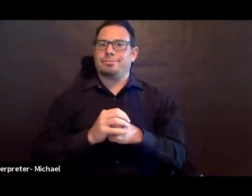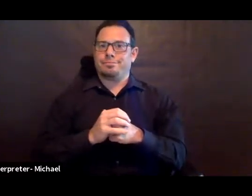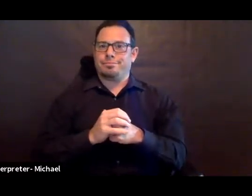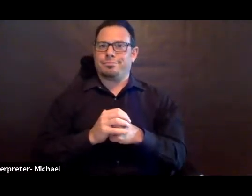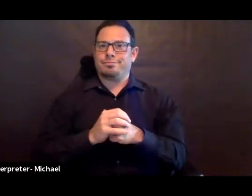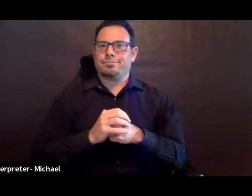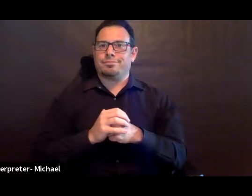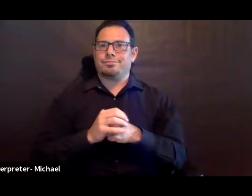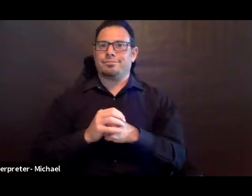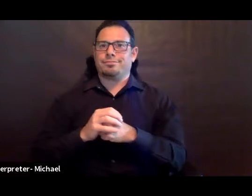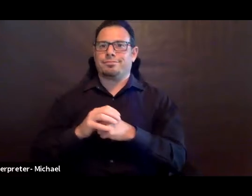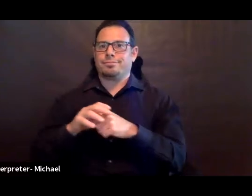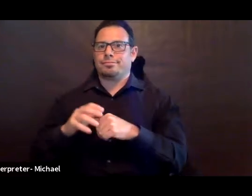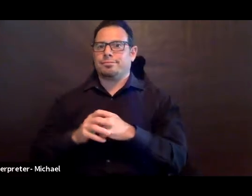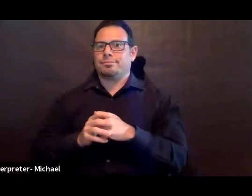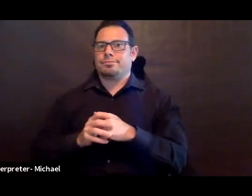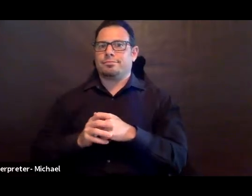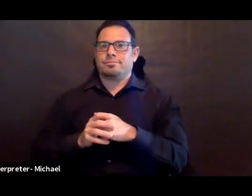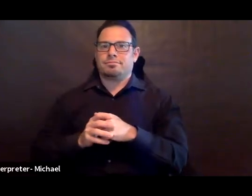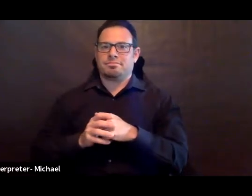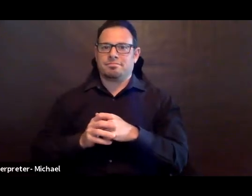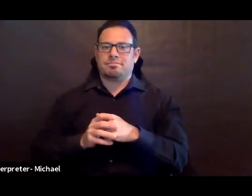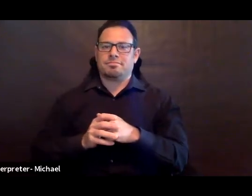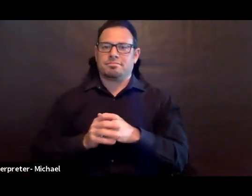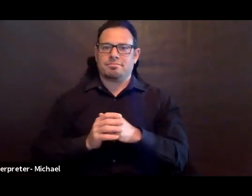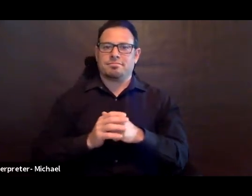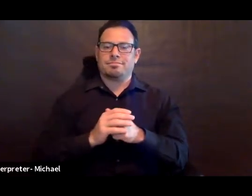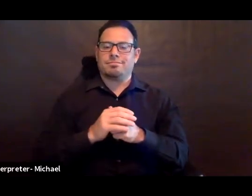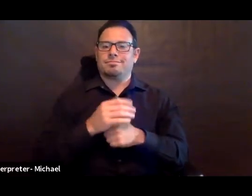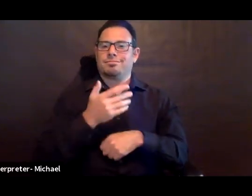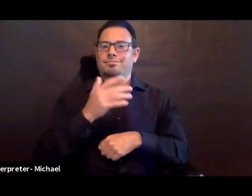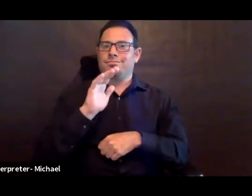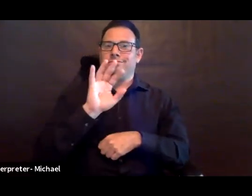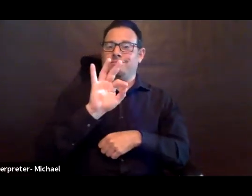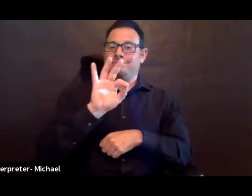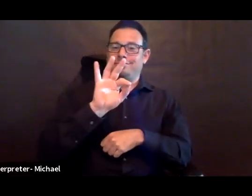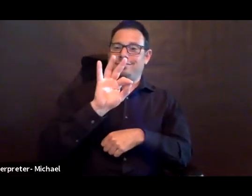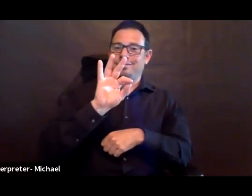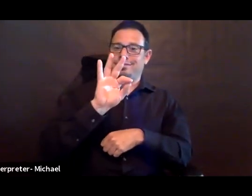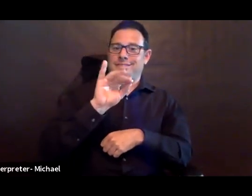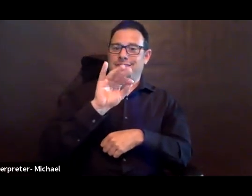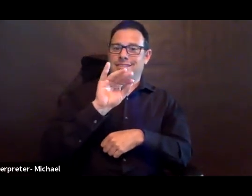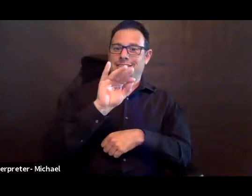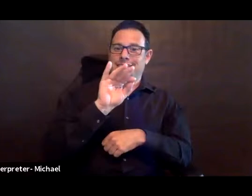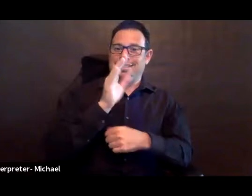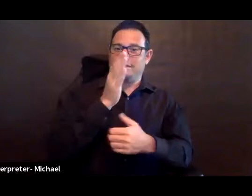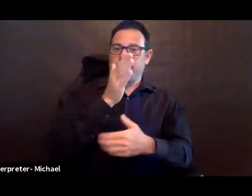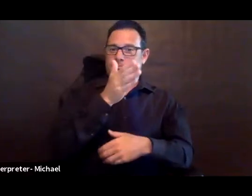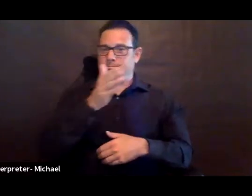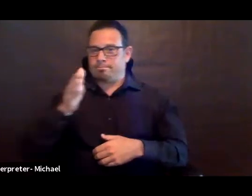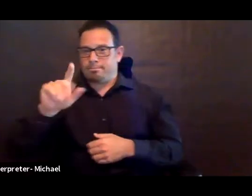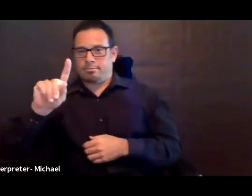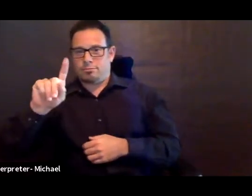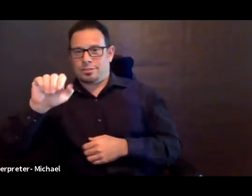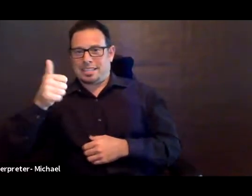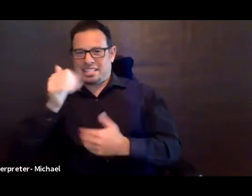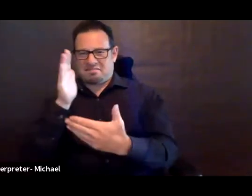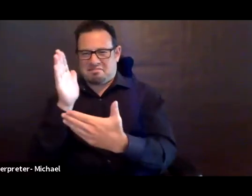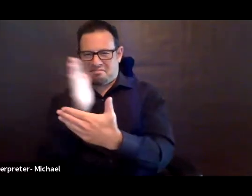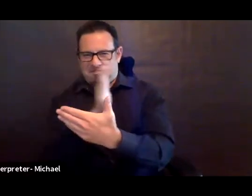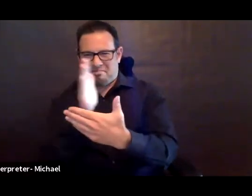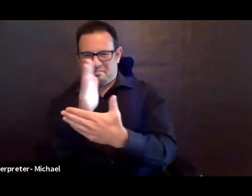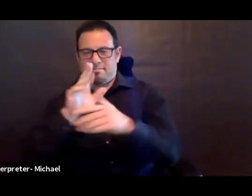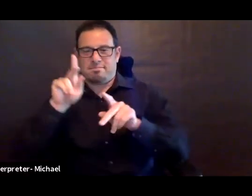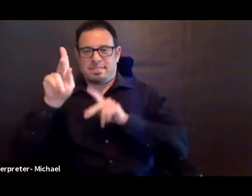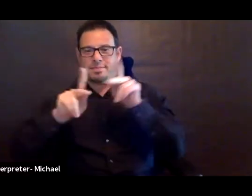people and about 110 people in the hospital on any given day for the past several weeks. But we have seen hospital beds